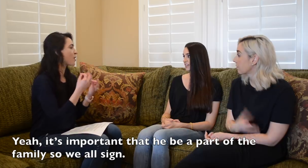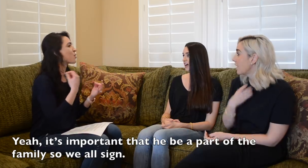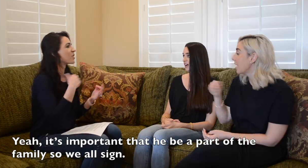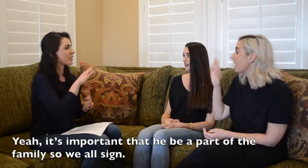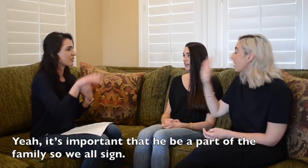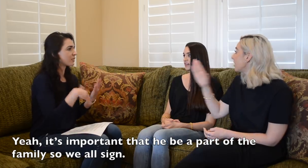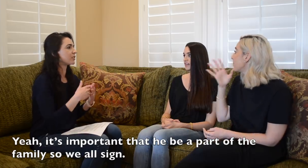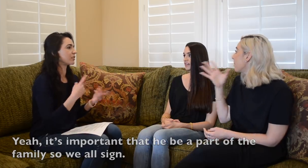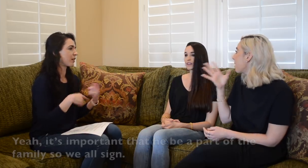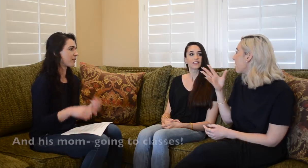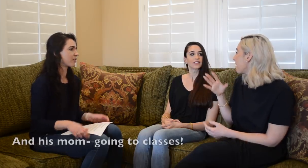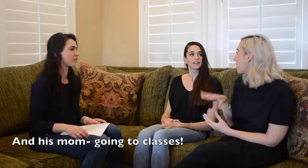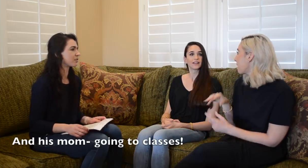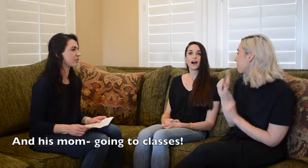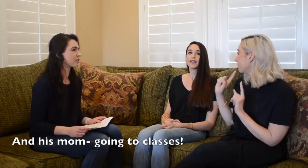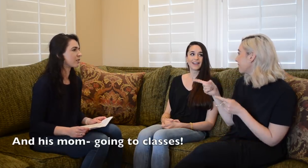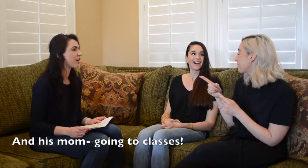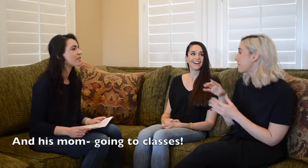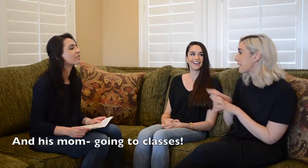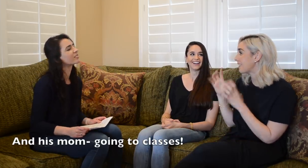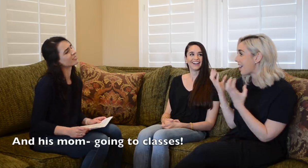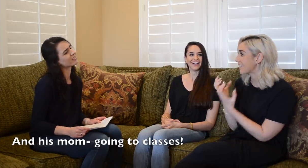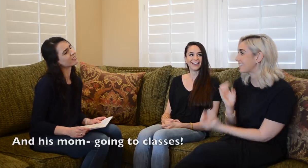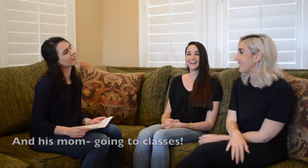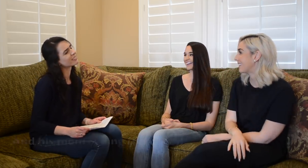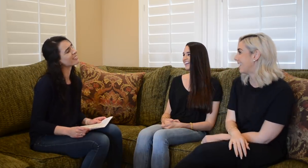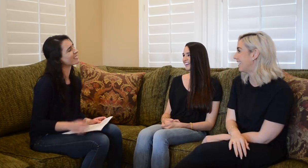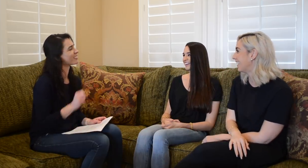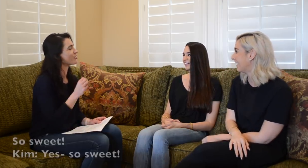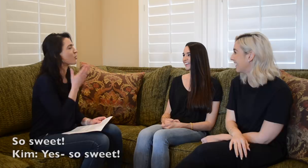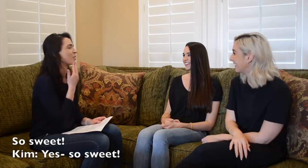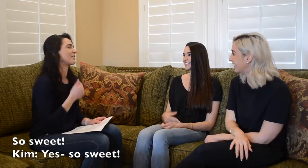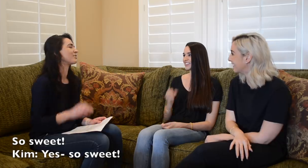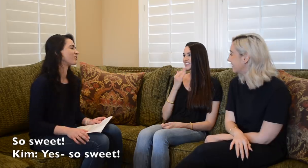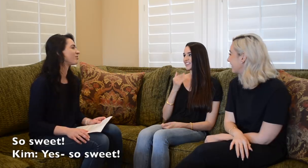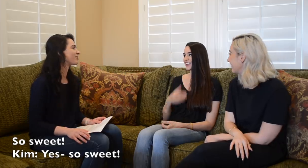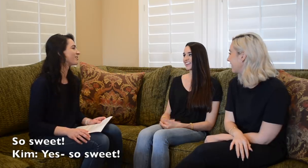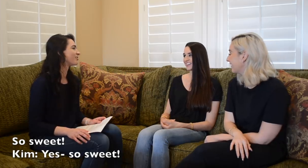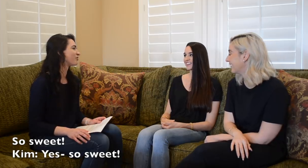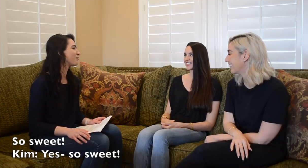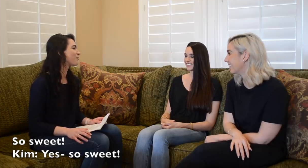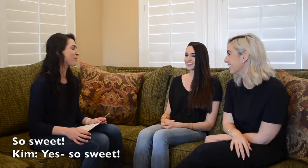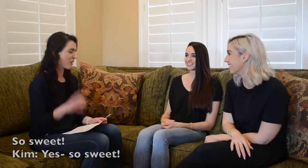Yeah. And his mom. Yeah. Going to classes. So sweet.